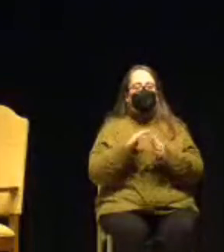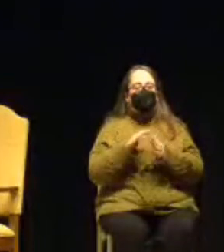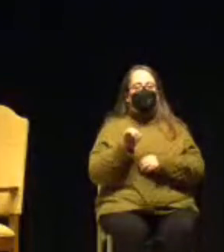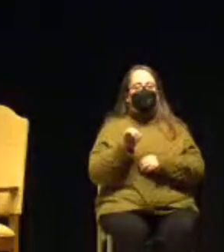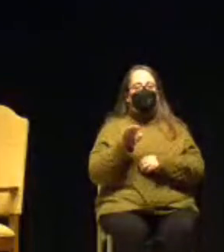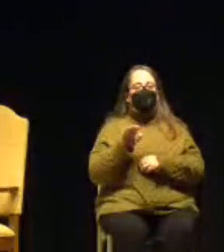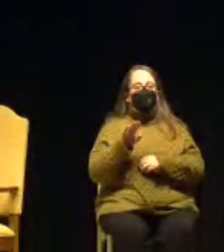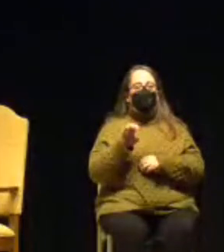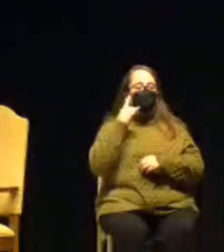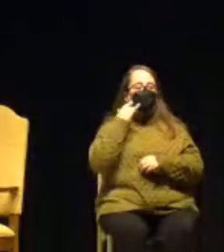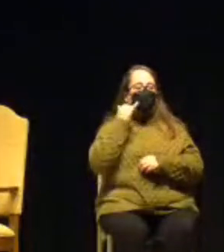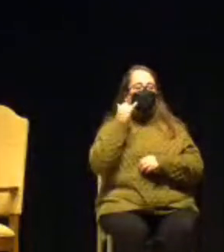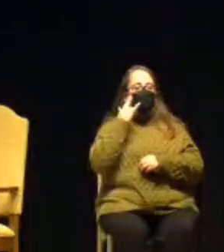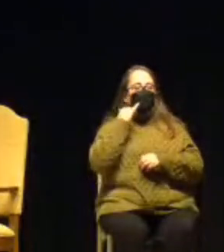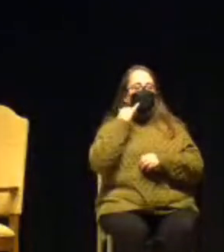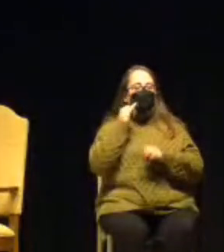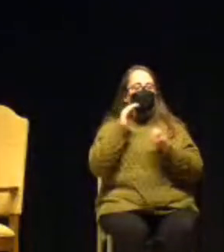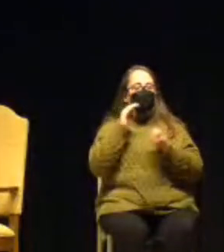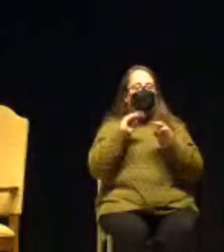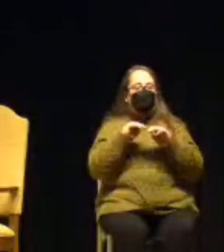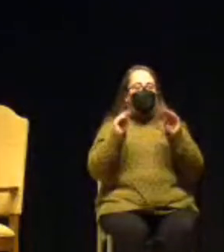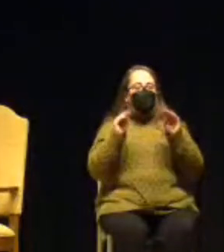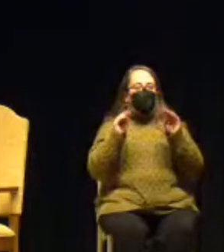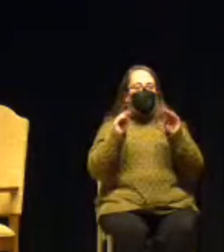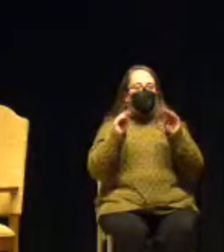franchise, The Golden Arches in Black America.